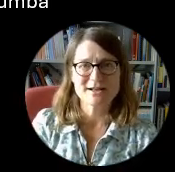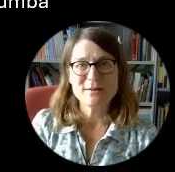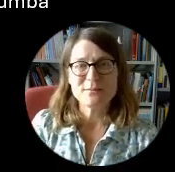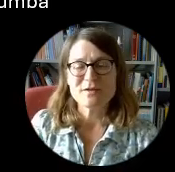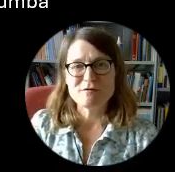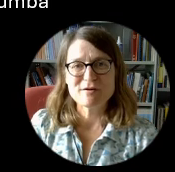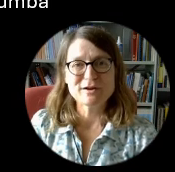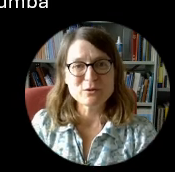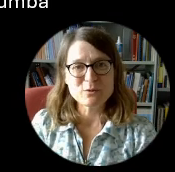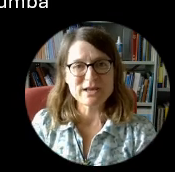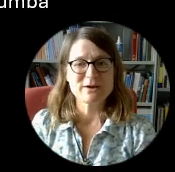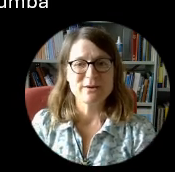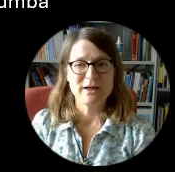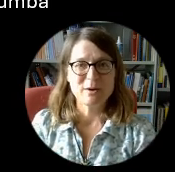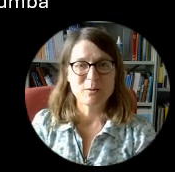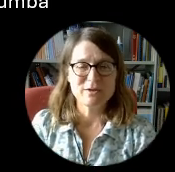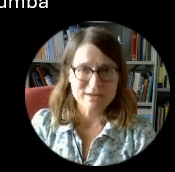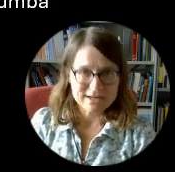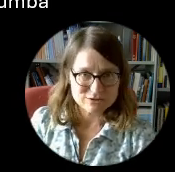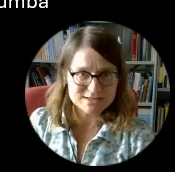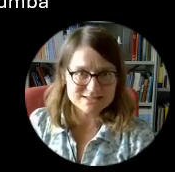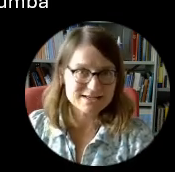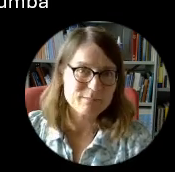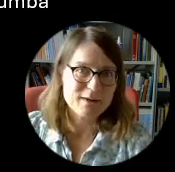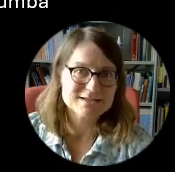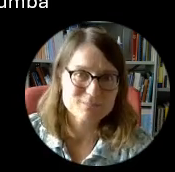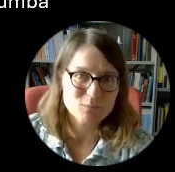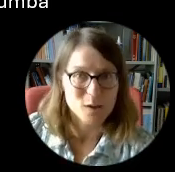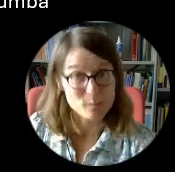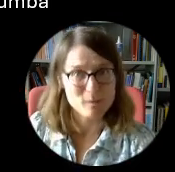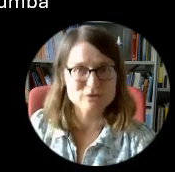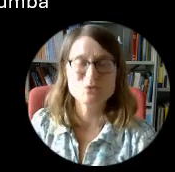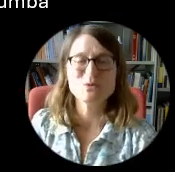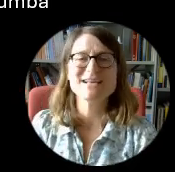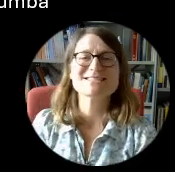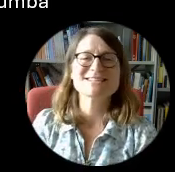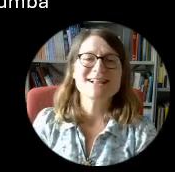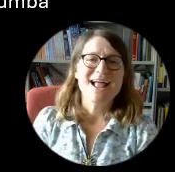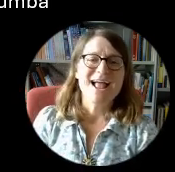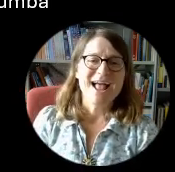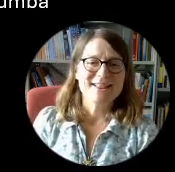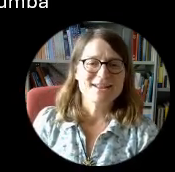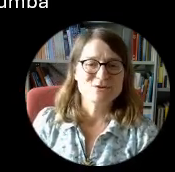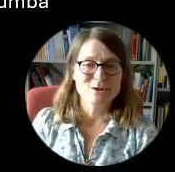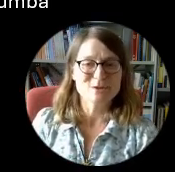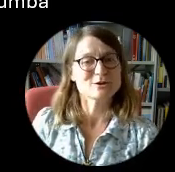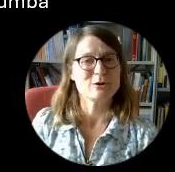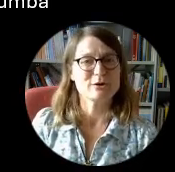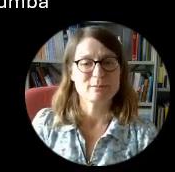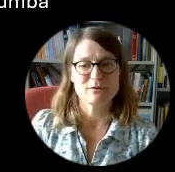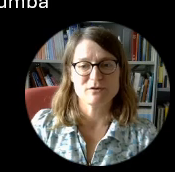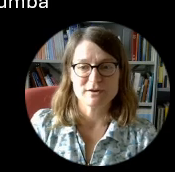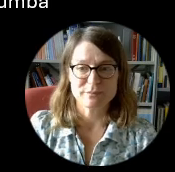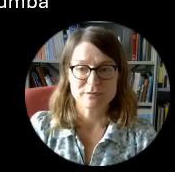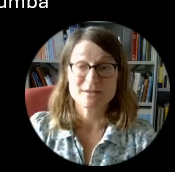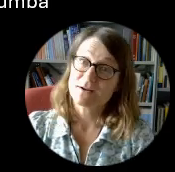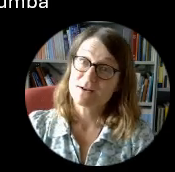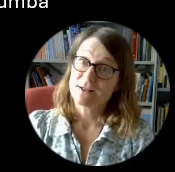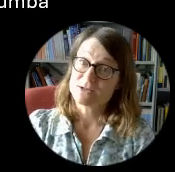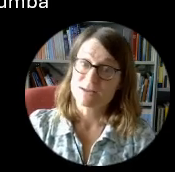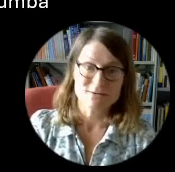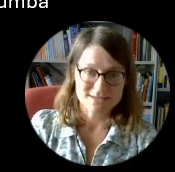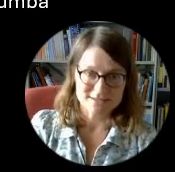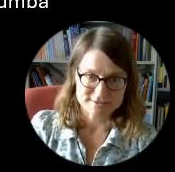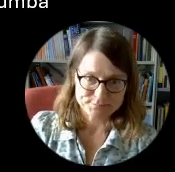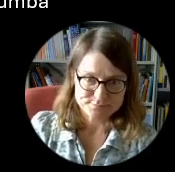a very good week with your lecturers the past, well, almost 2 weeks, and that you learned a lot about sign